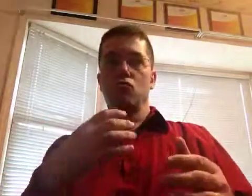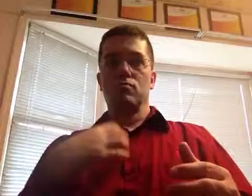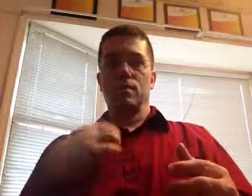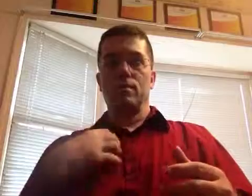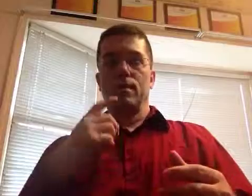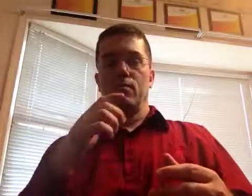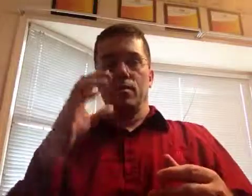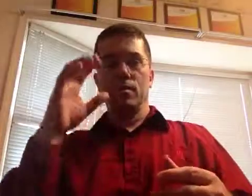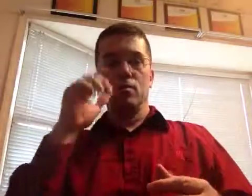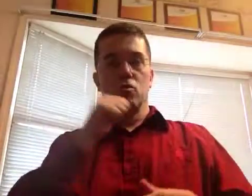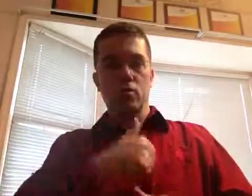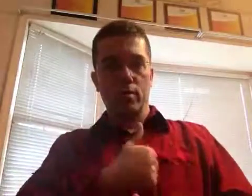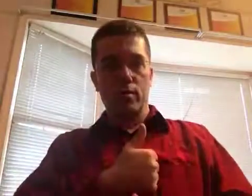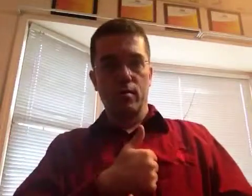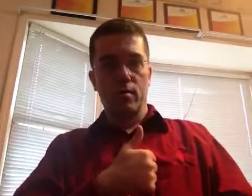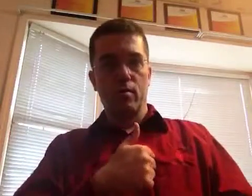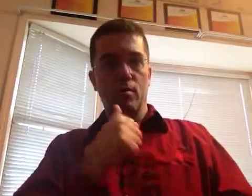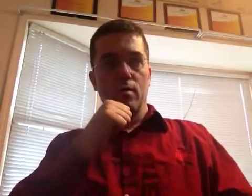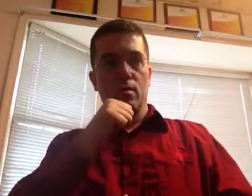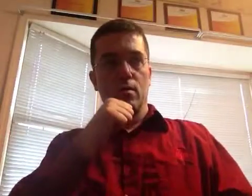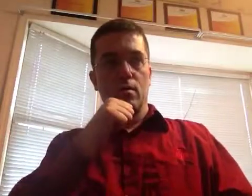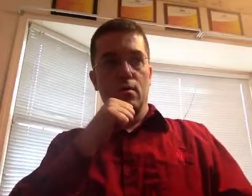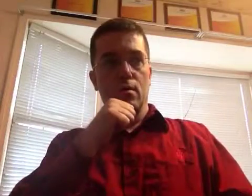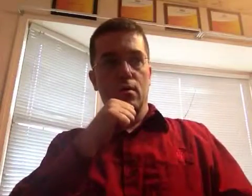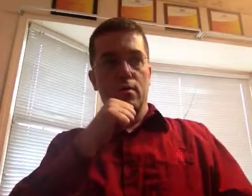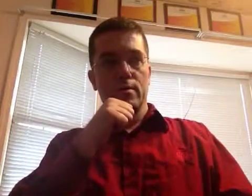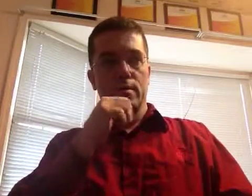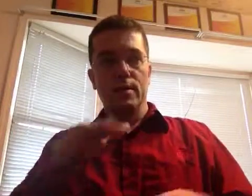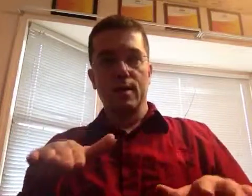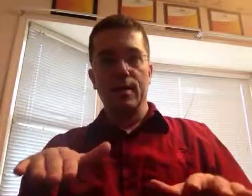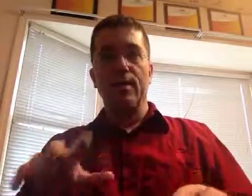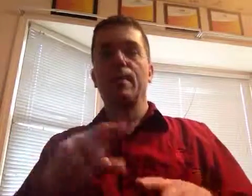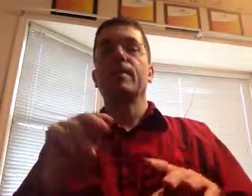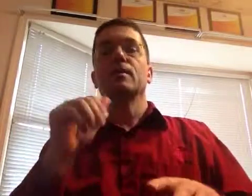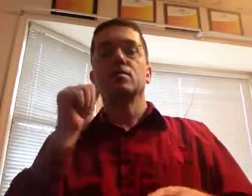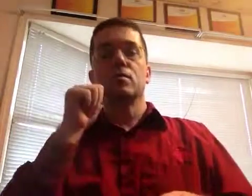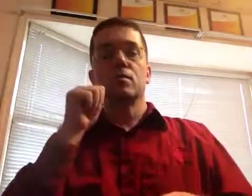kid, the young lady that he's marrying.